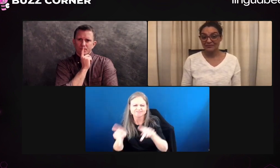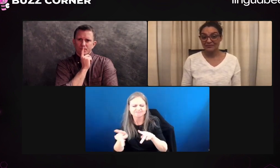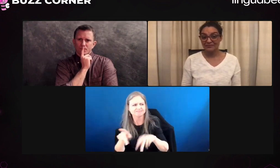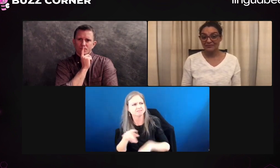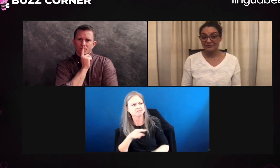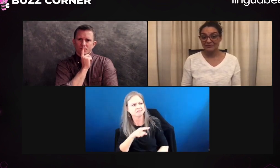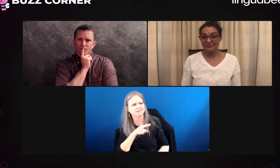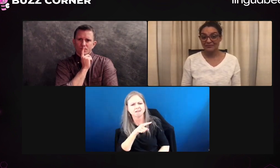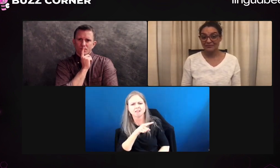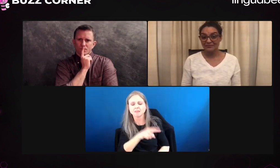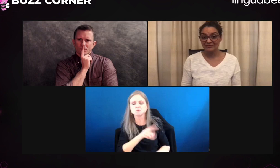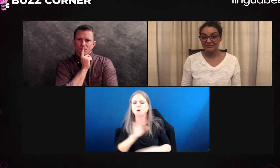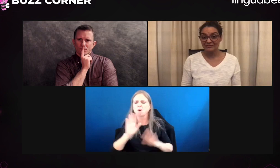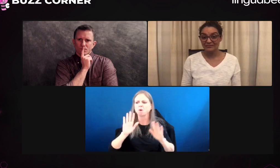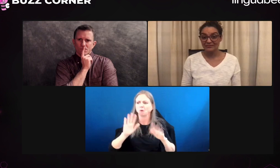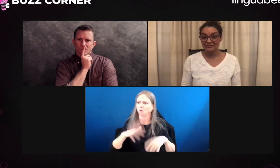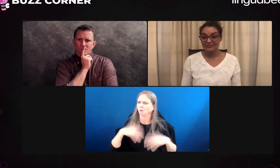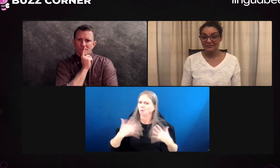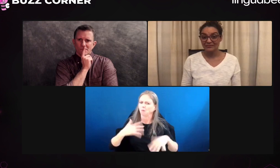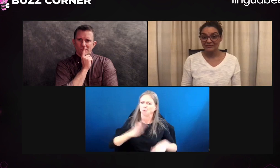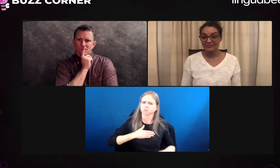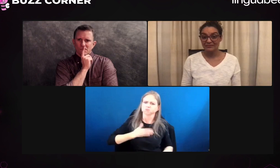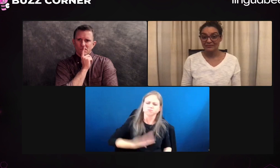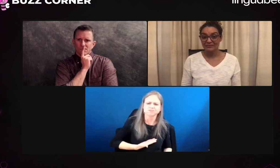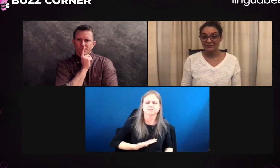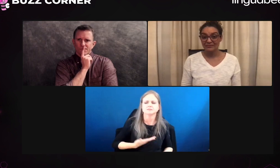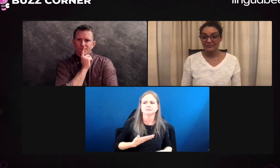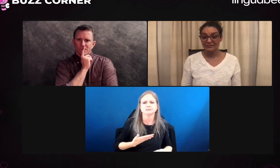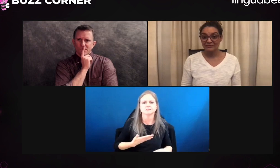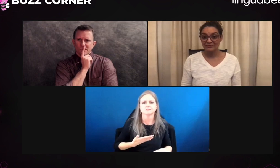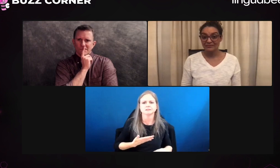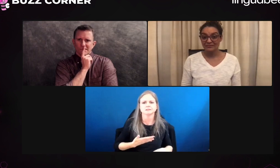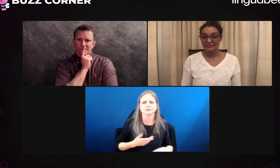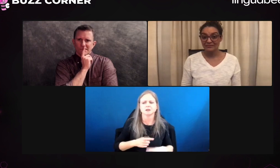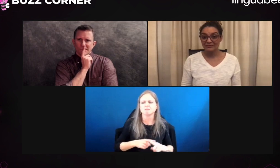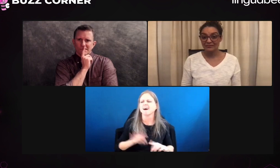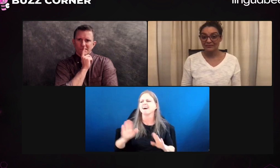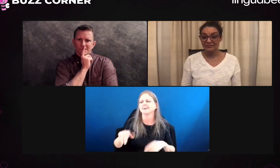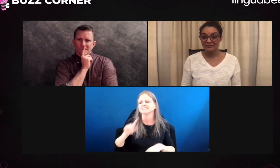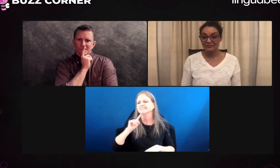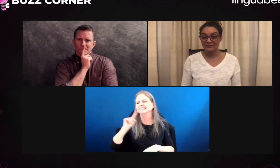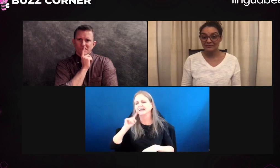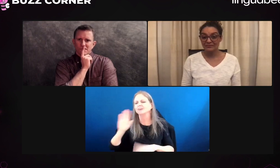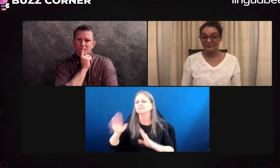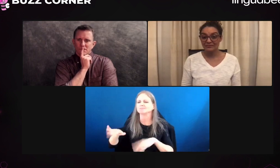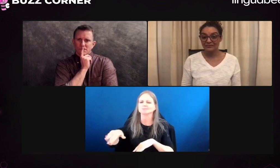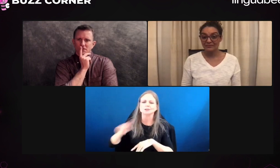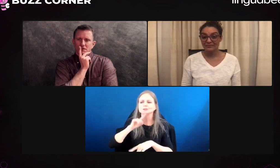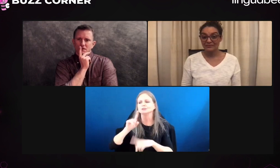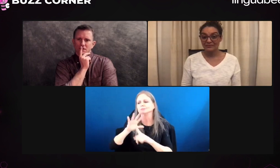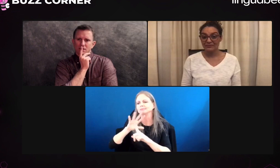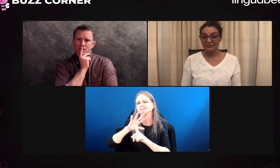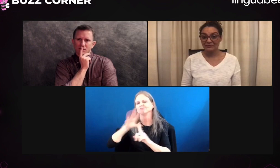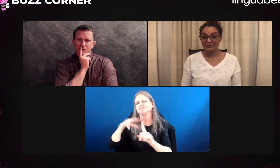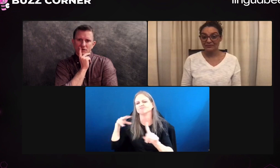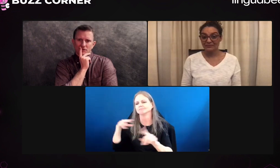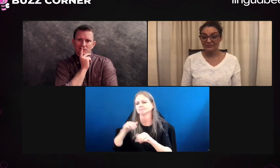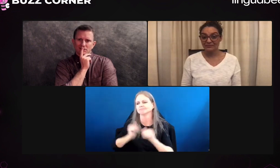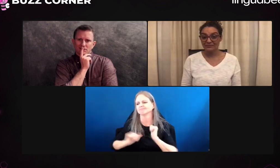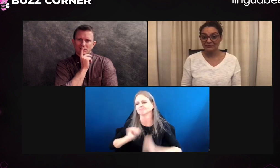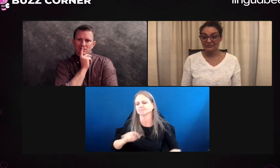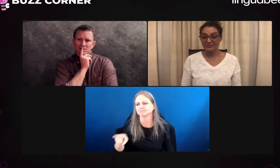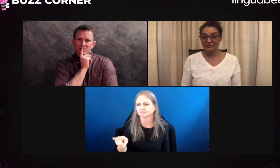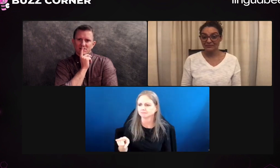particular interpreter, right? Just comparing, how would they feel? Let's say they were upset and,